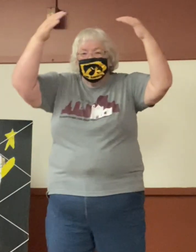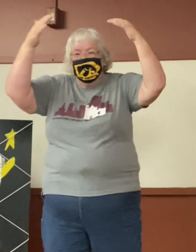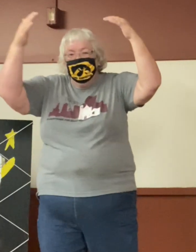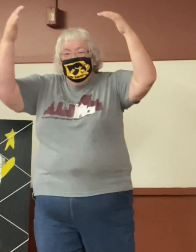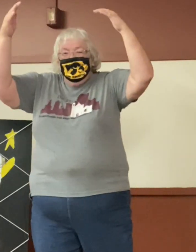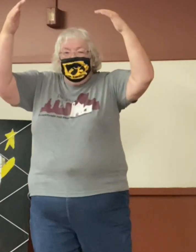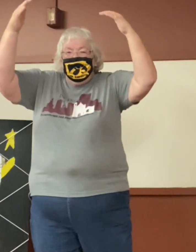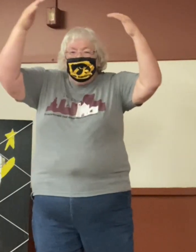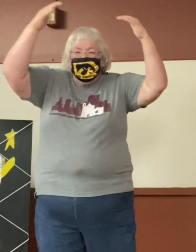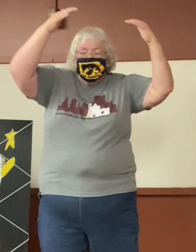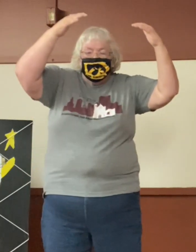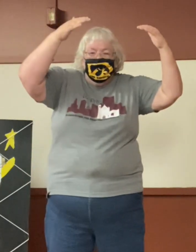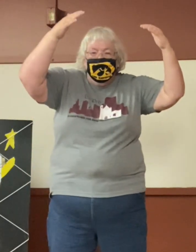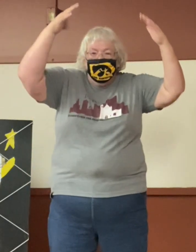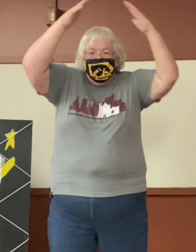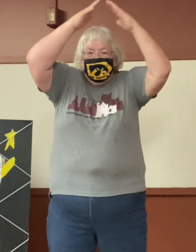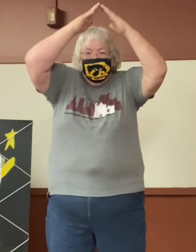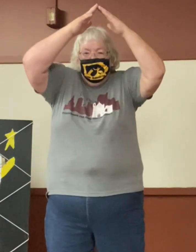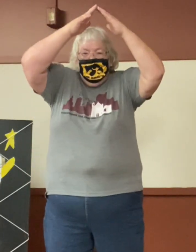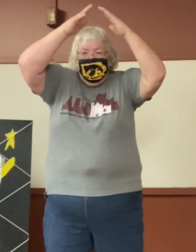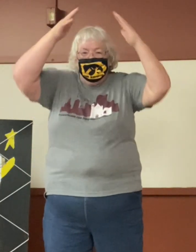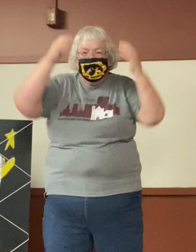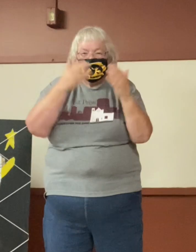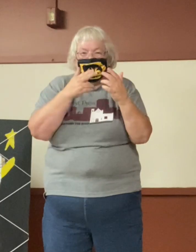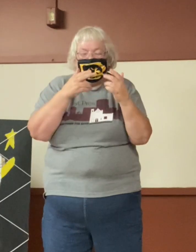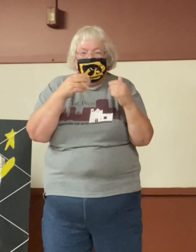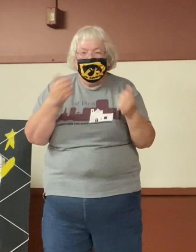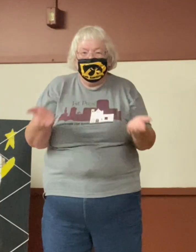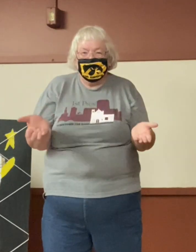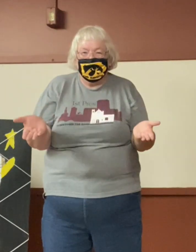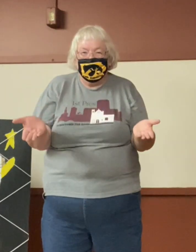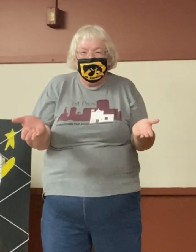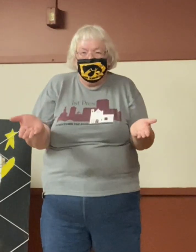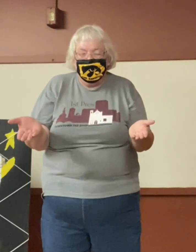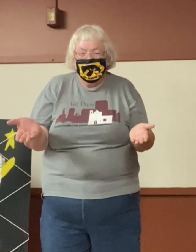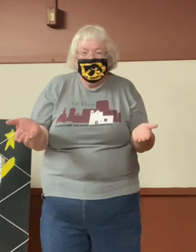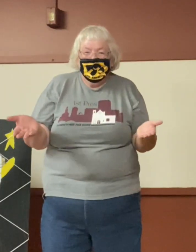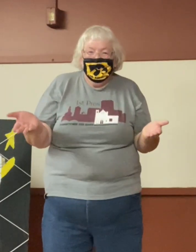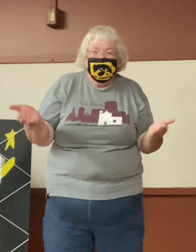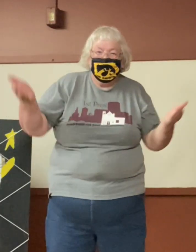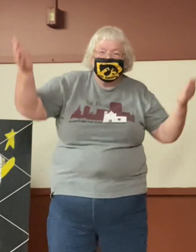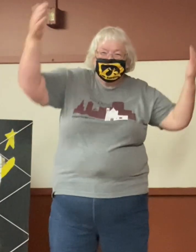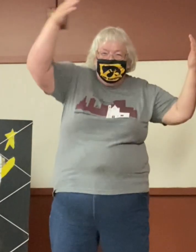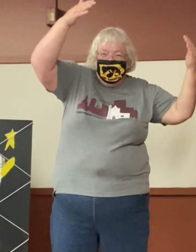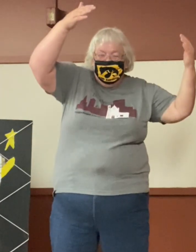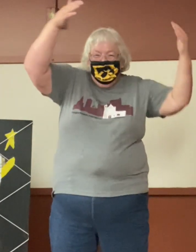way, try to please him at school, at work, at play.